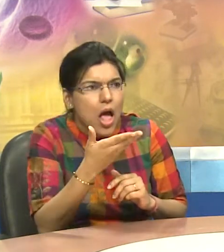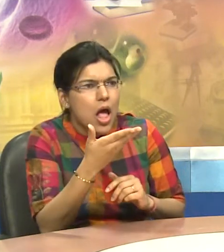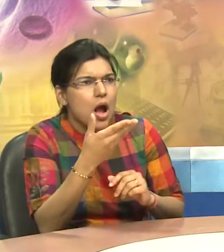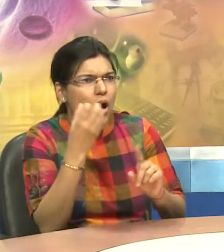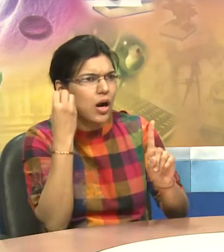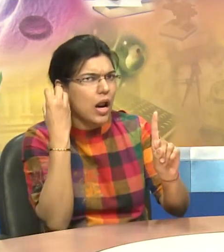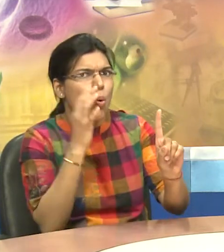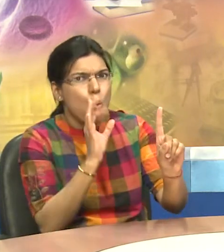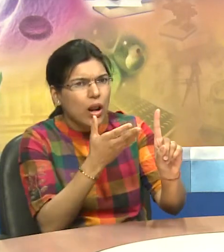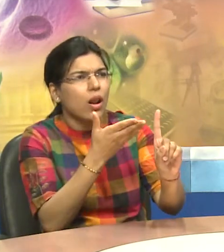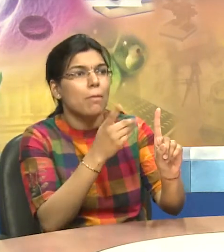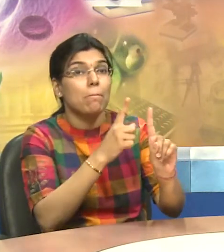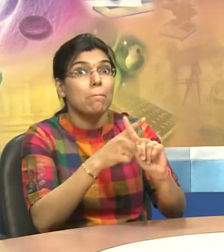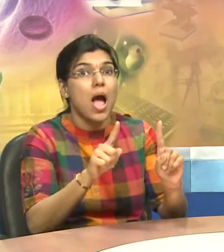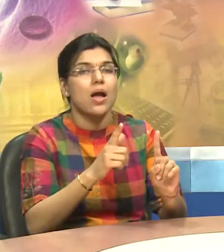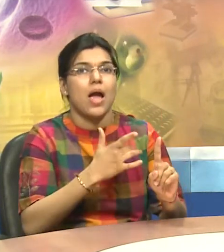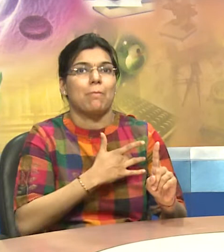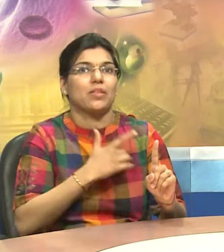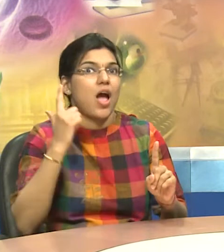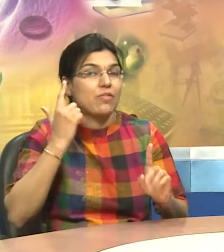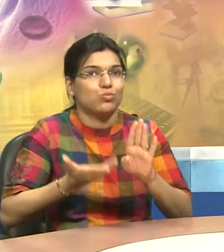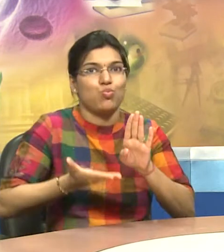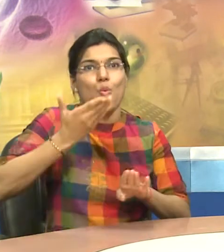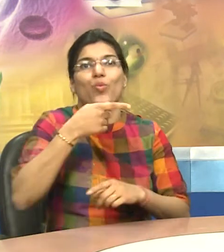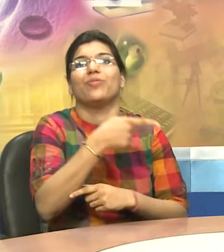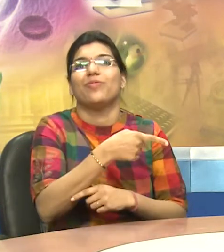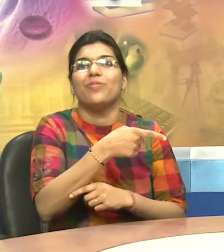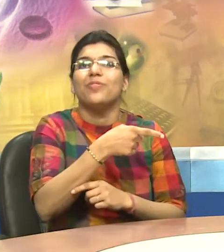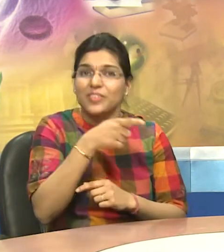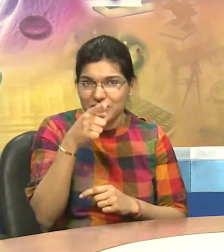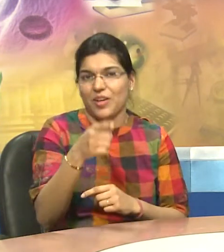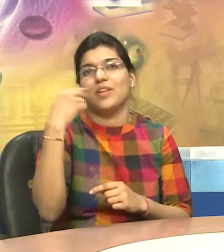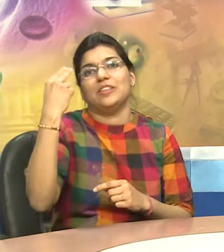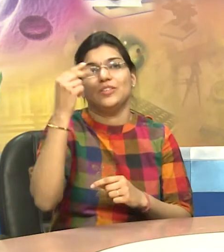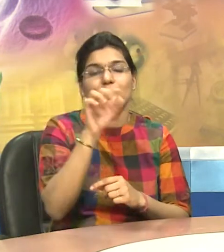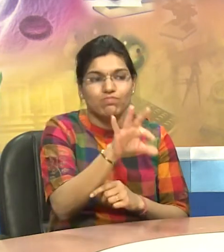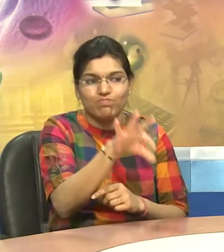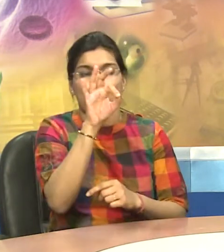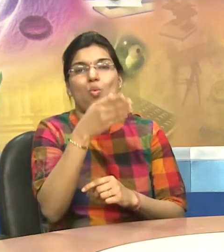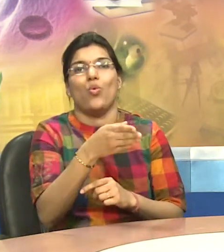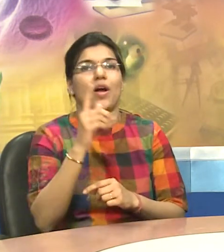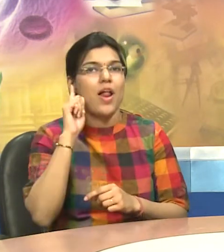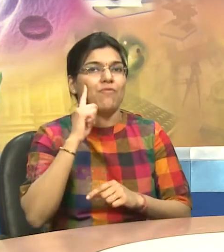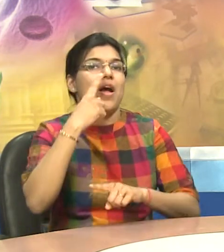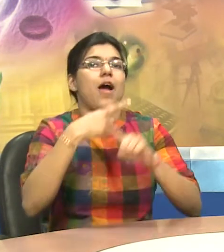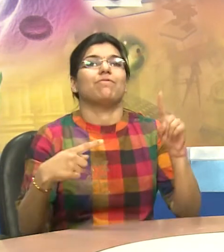when the doctor said and they were not able to hear what doctor said, that is the reason they